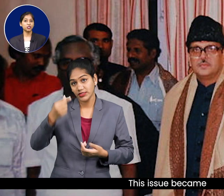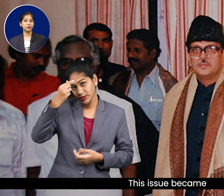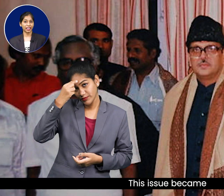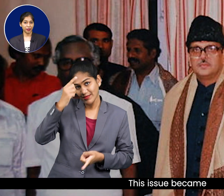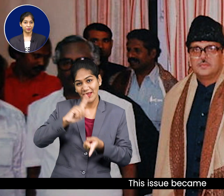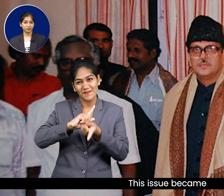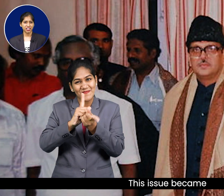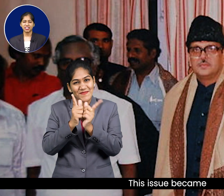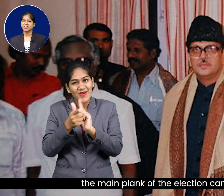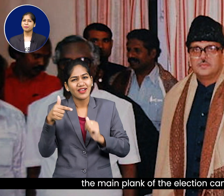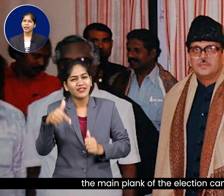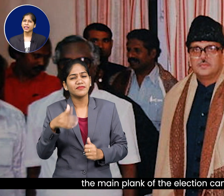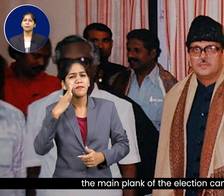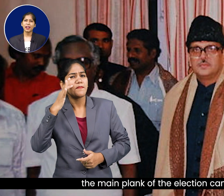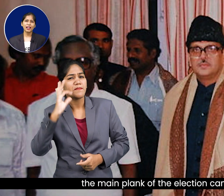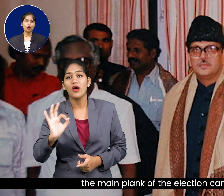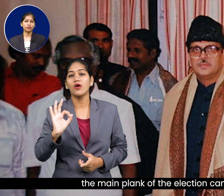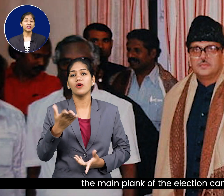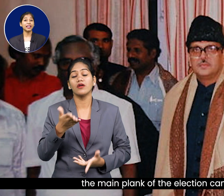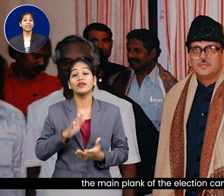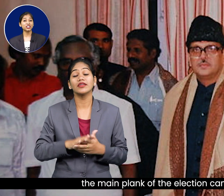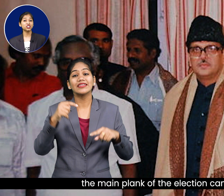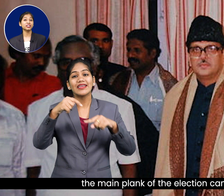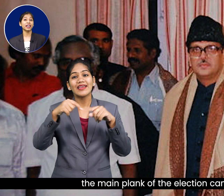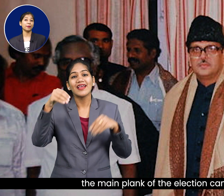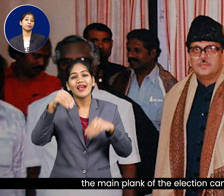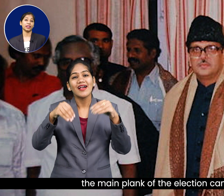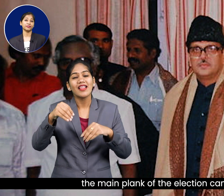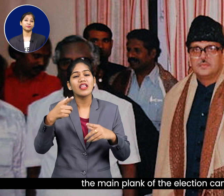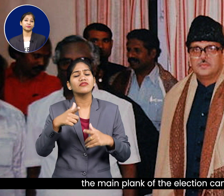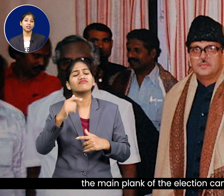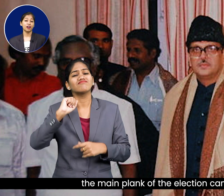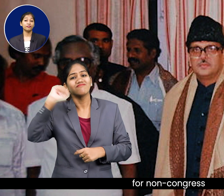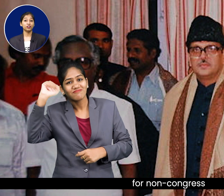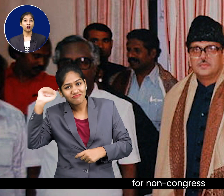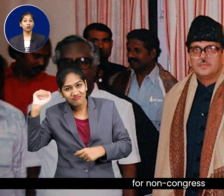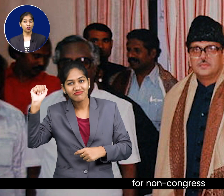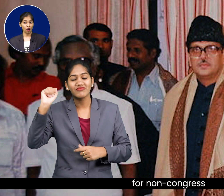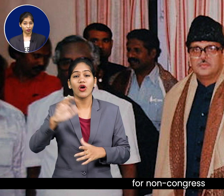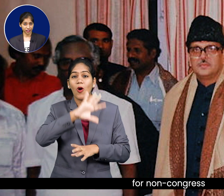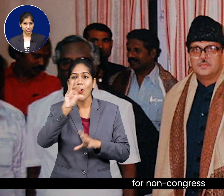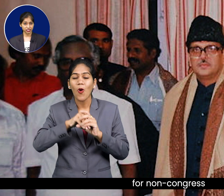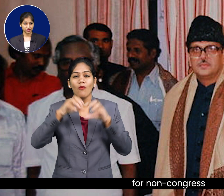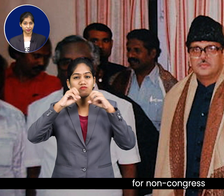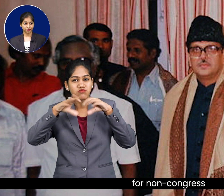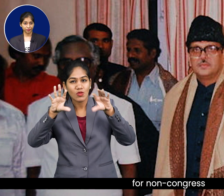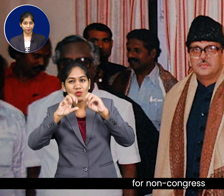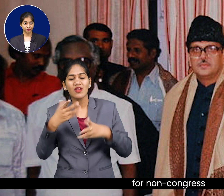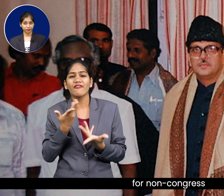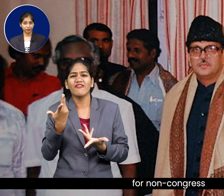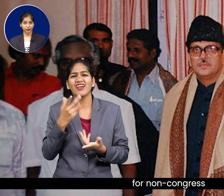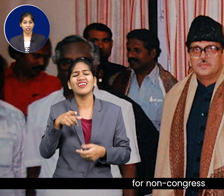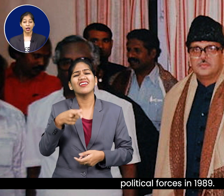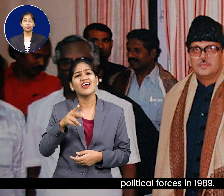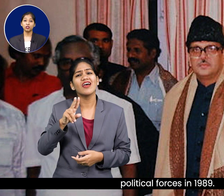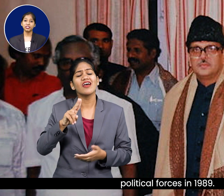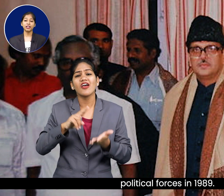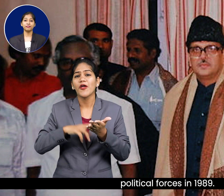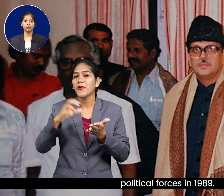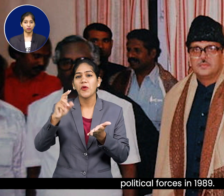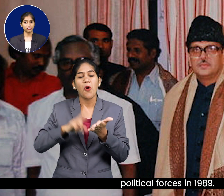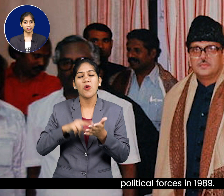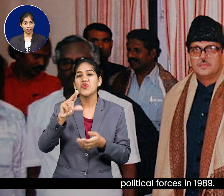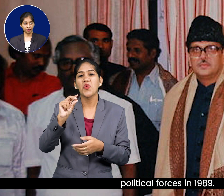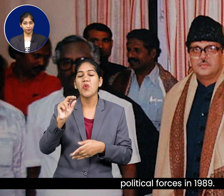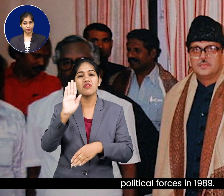This issue became the main plank of the election campaign for non-Congress